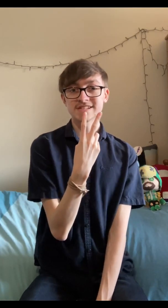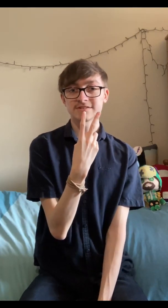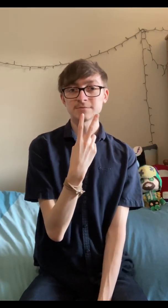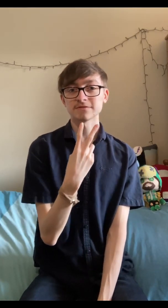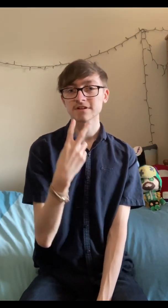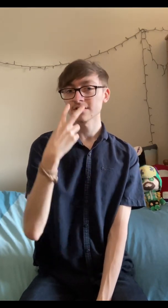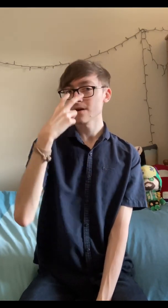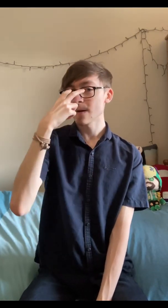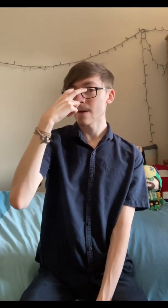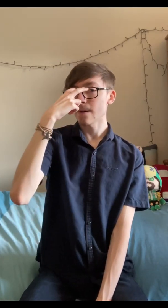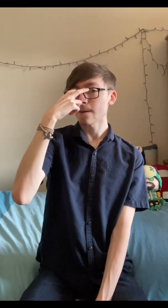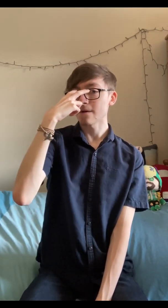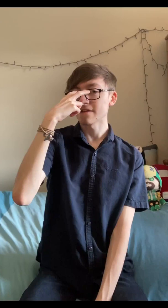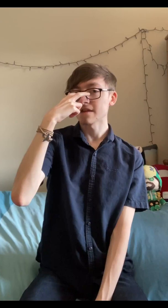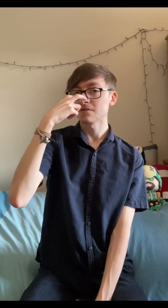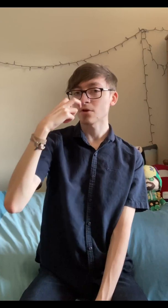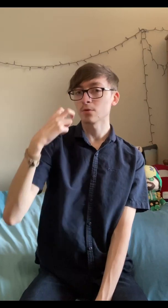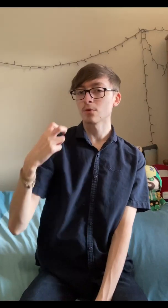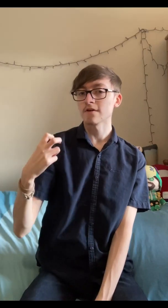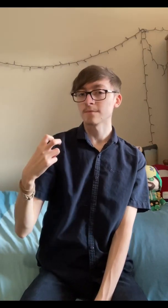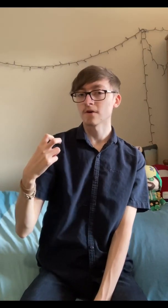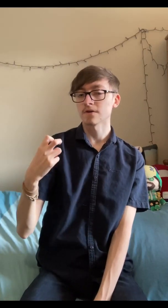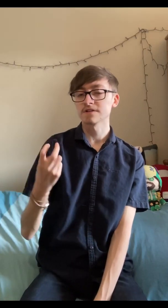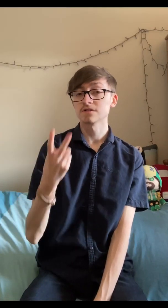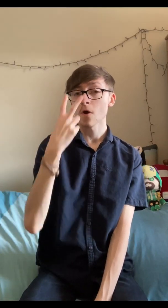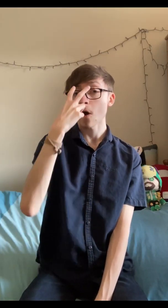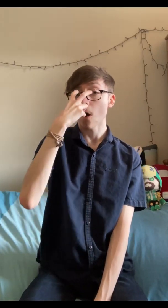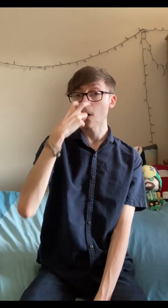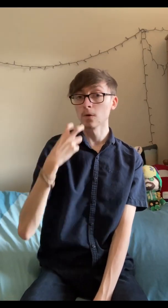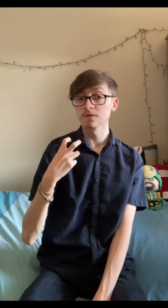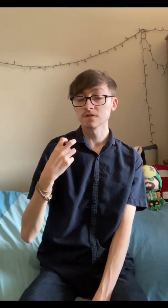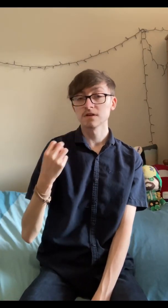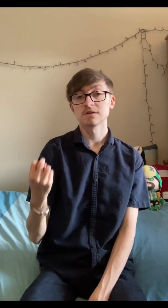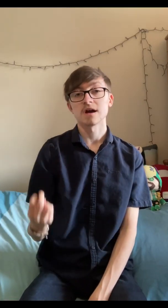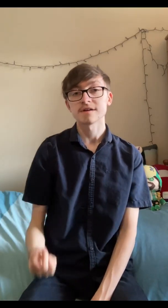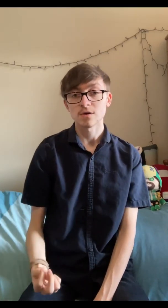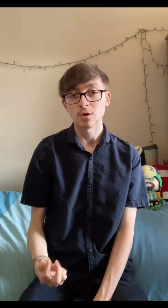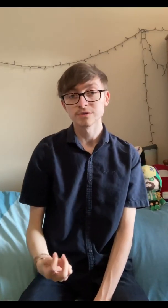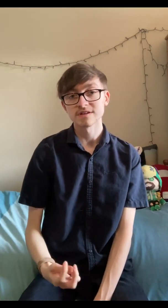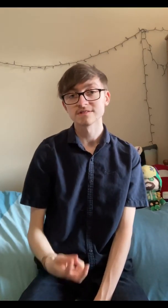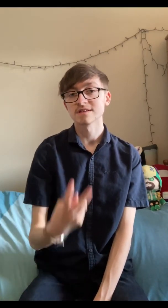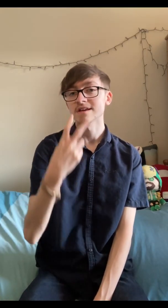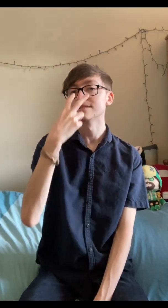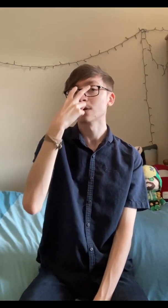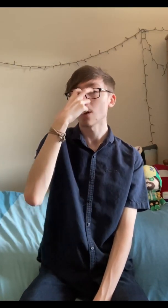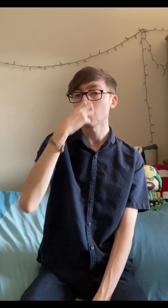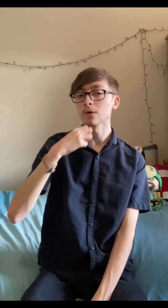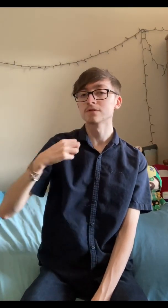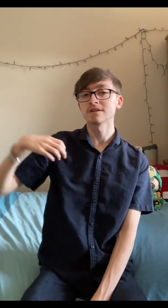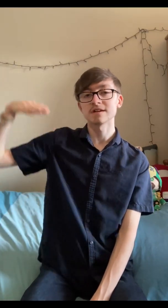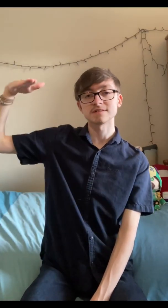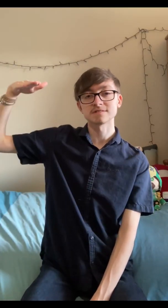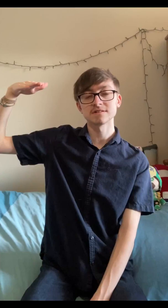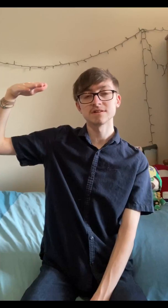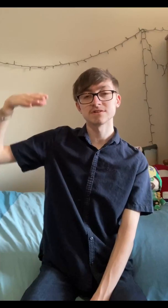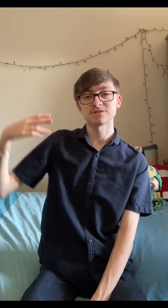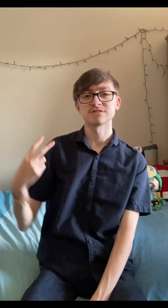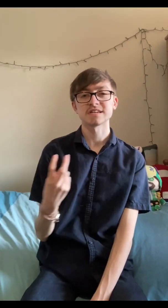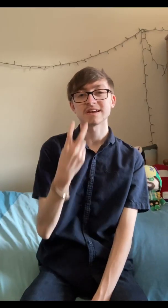finger, middle finger, and then claw away from your eyes. Old, and then oldest is oldest. So you're saying it's